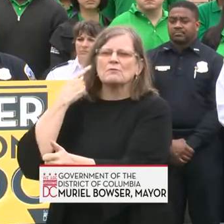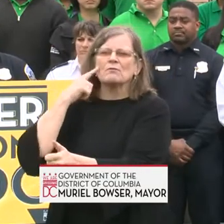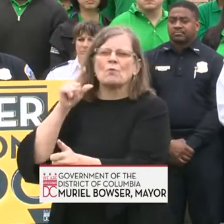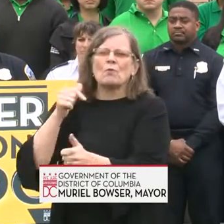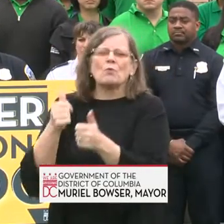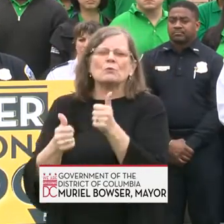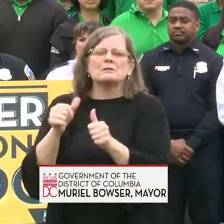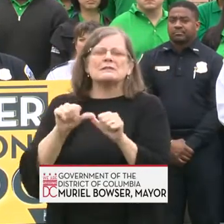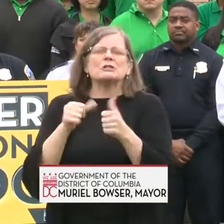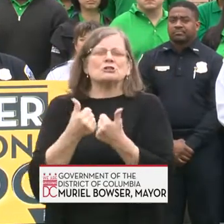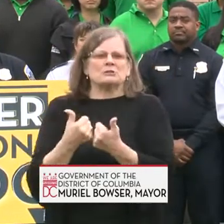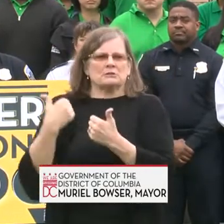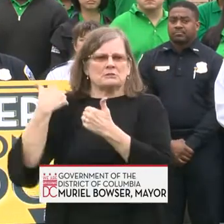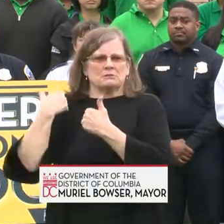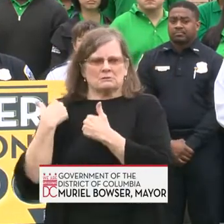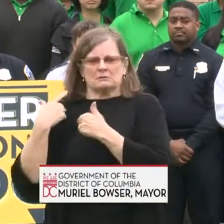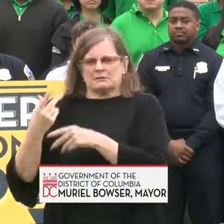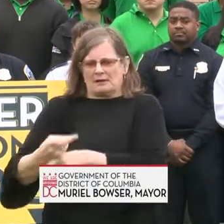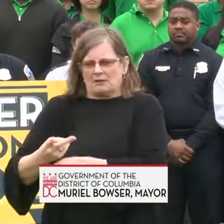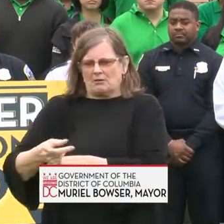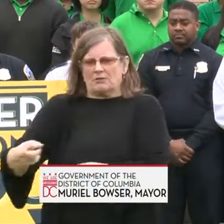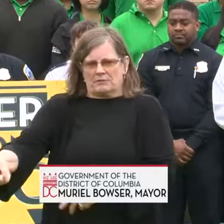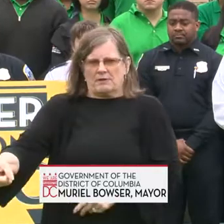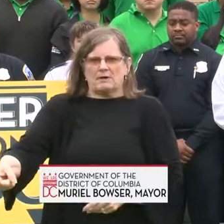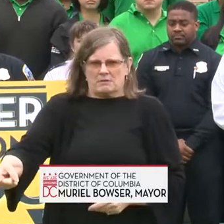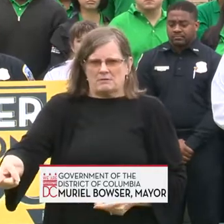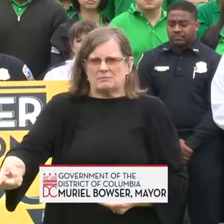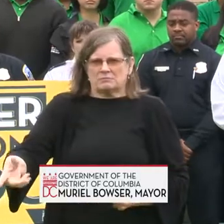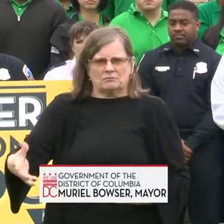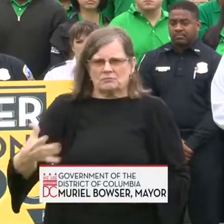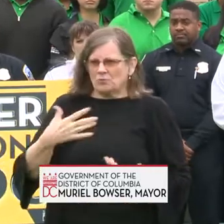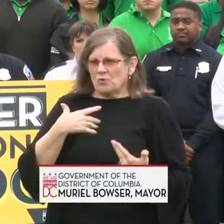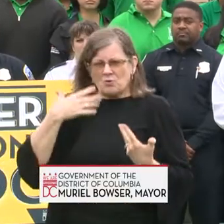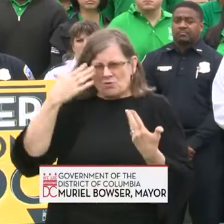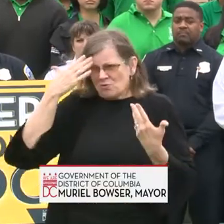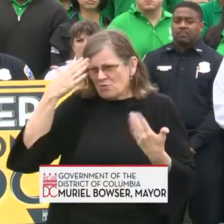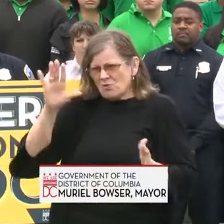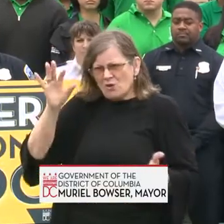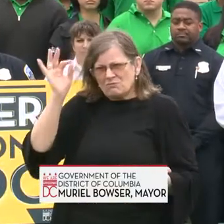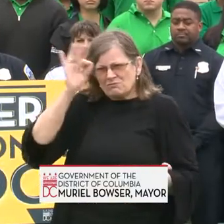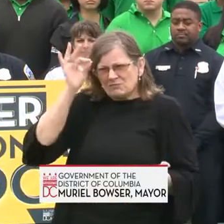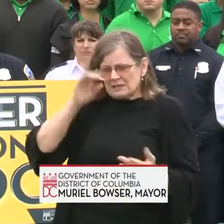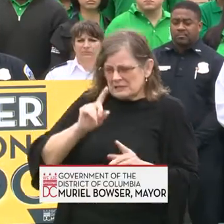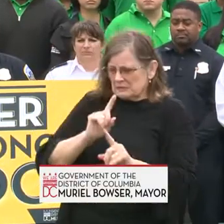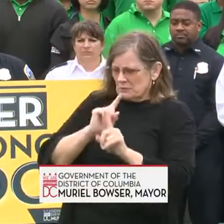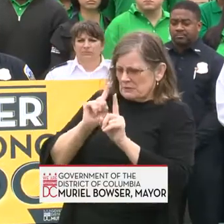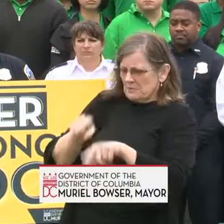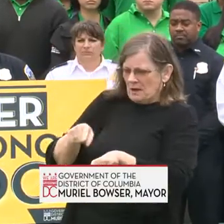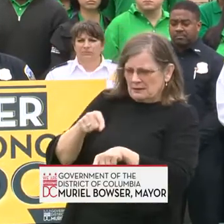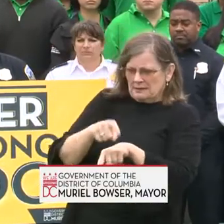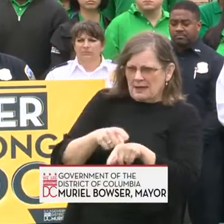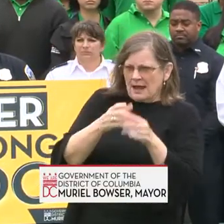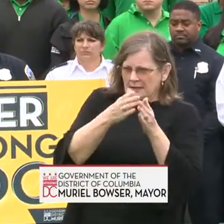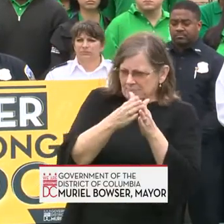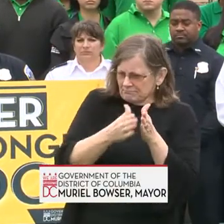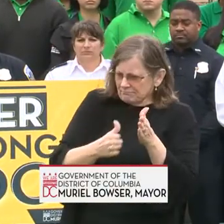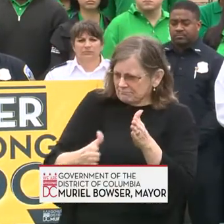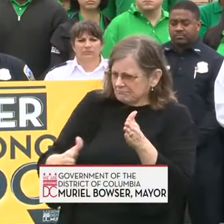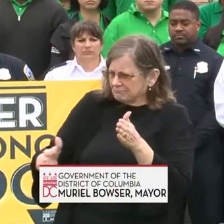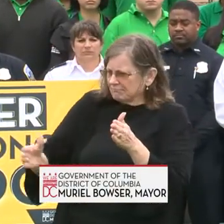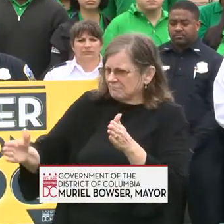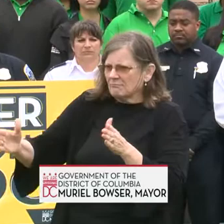it moving. I won't know the response time necessarily. Sometimes as if it's